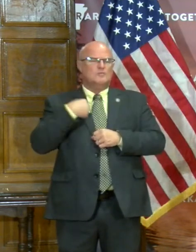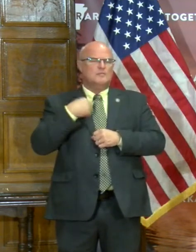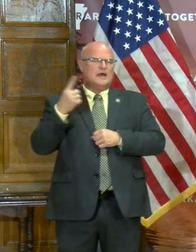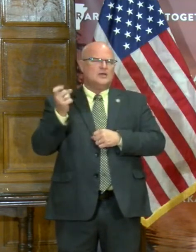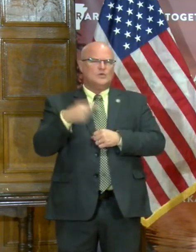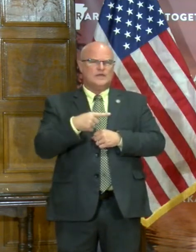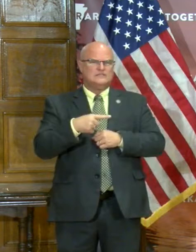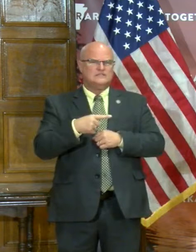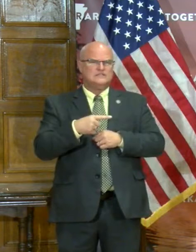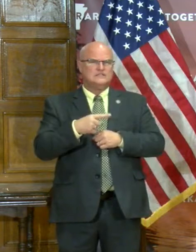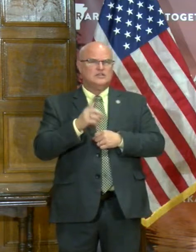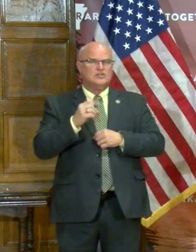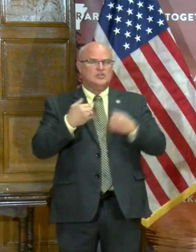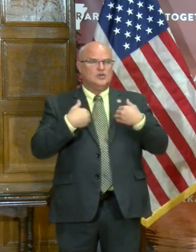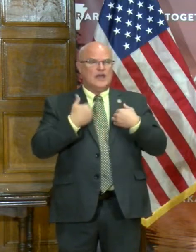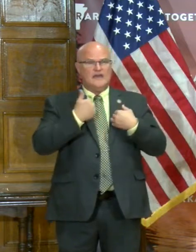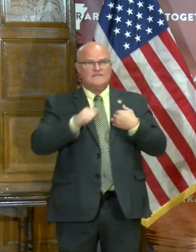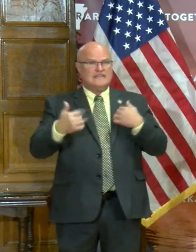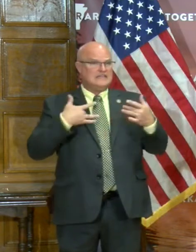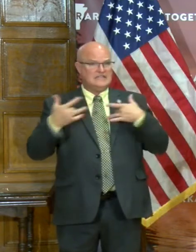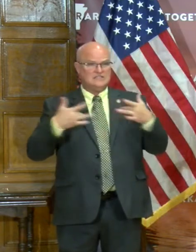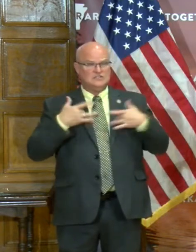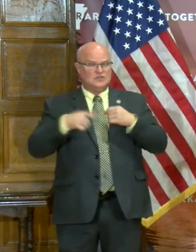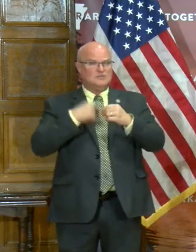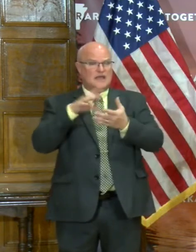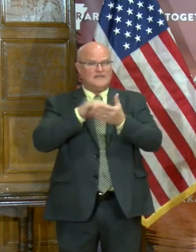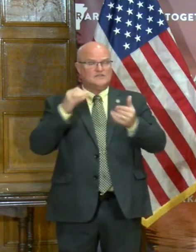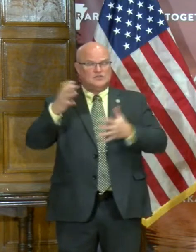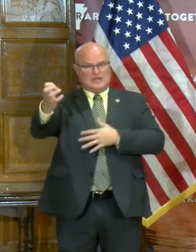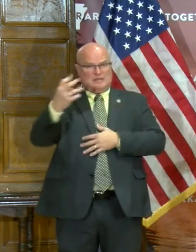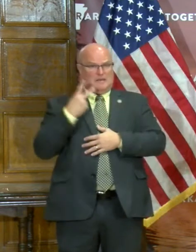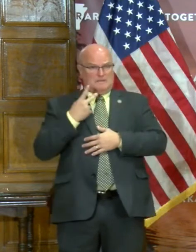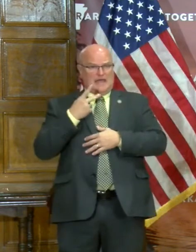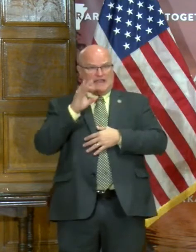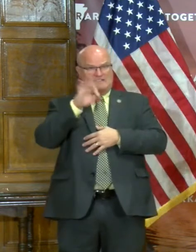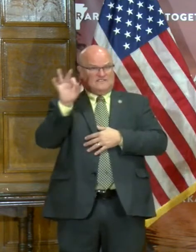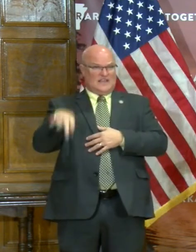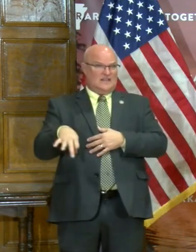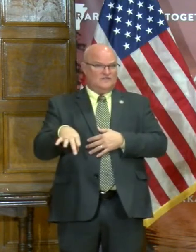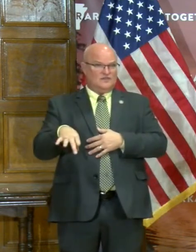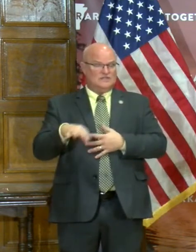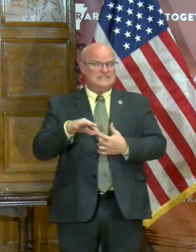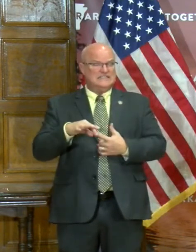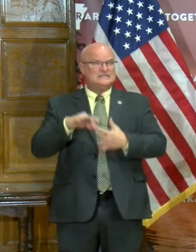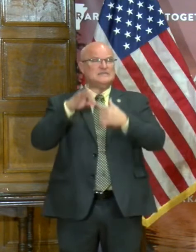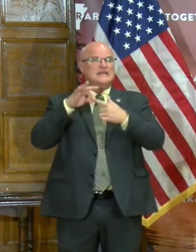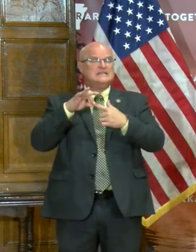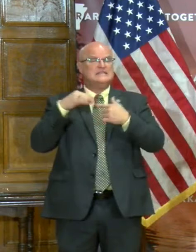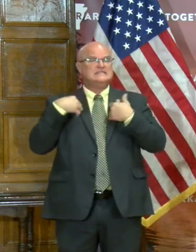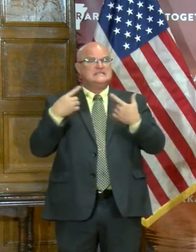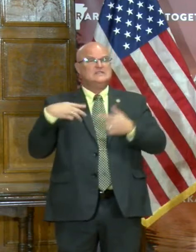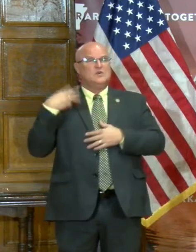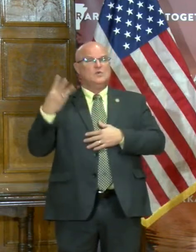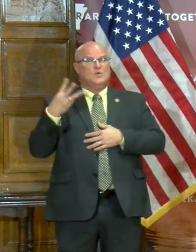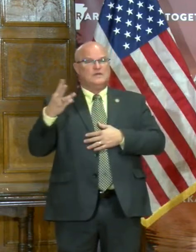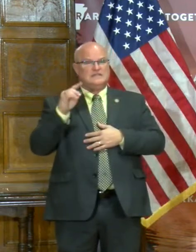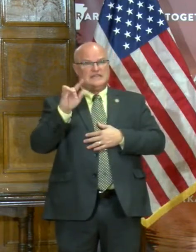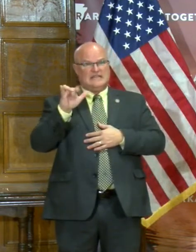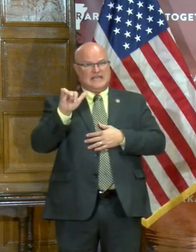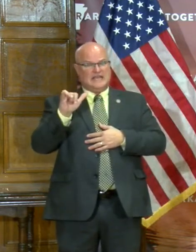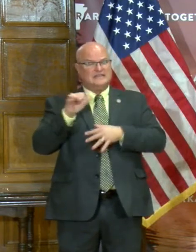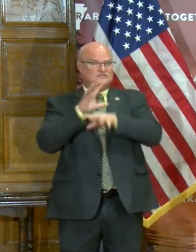for you is, do you have any concerns with these students coming back to Fayetteville, especially since Washington County